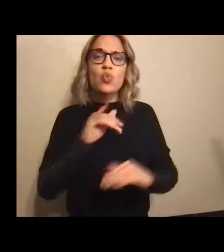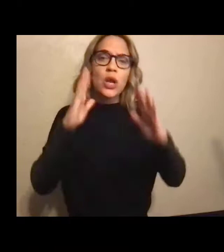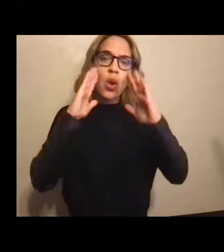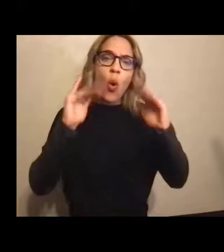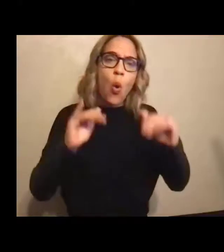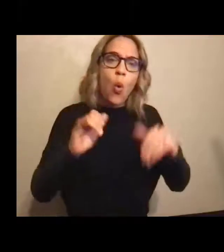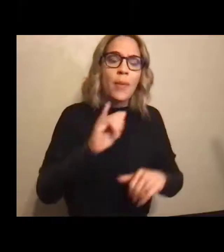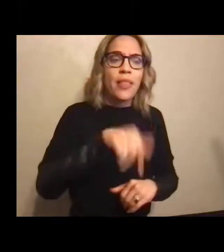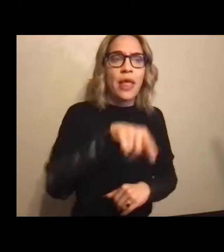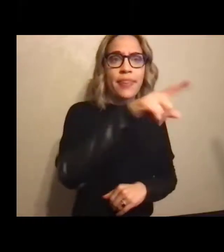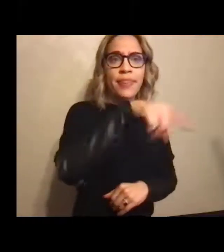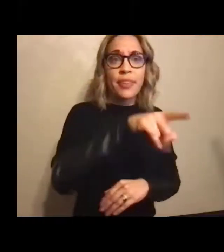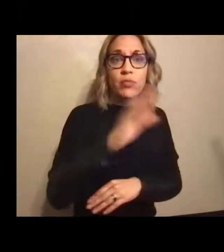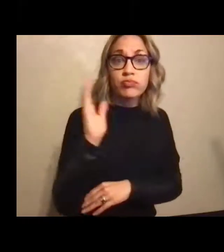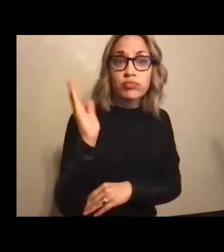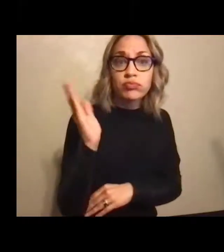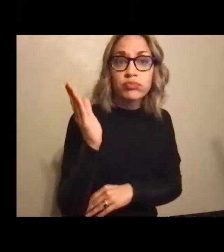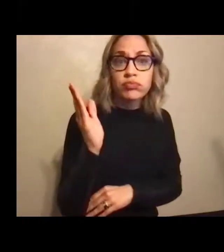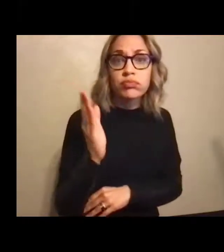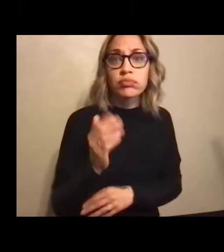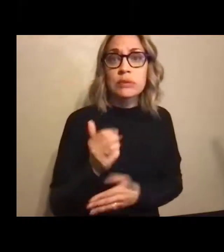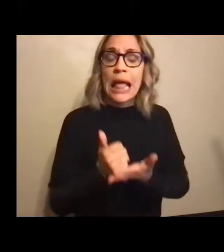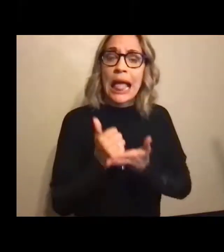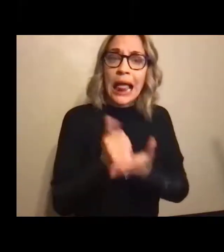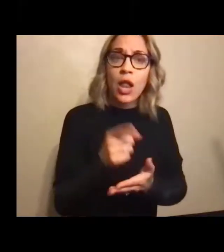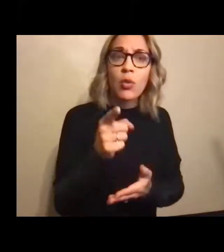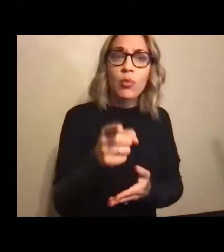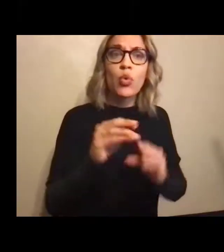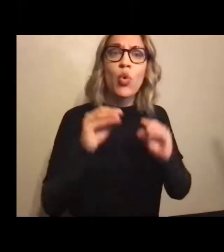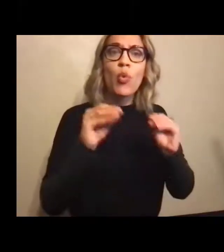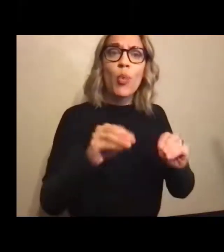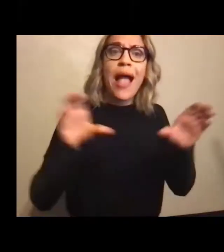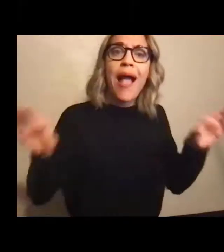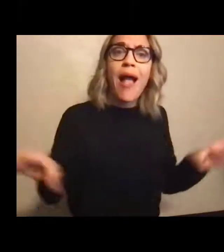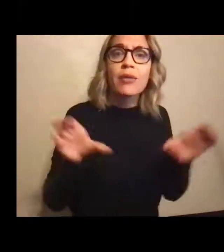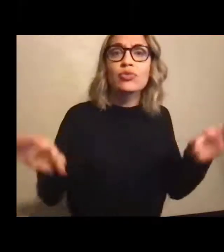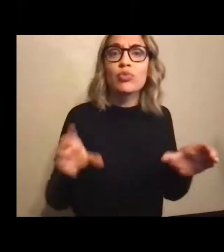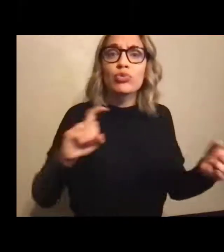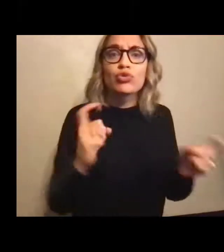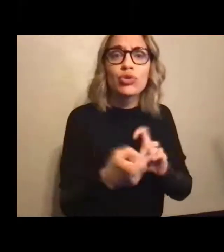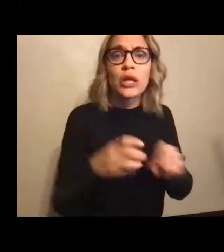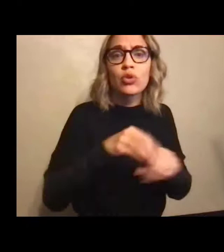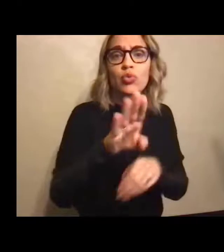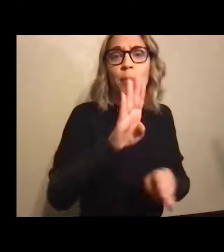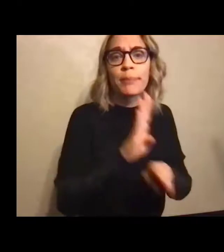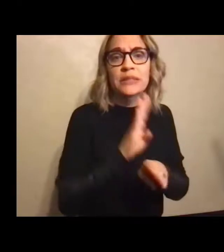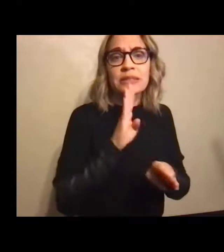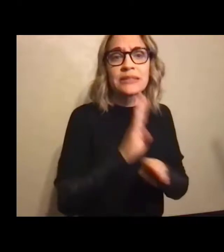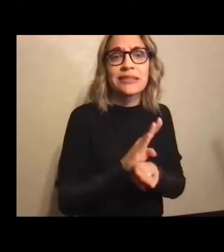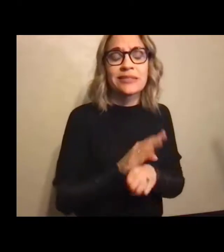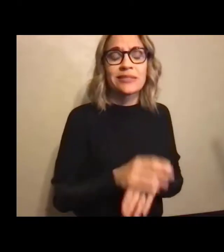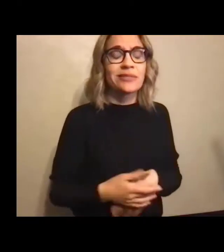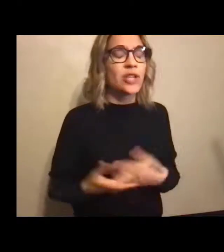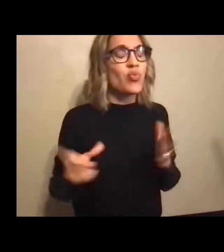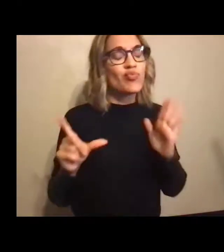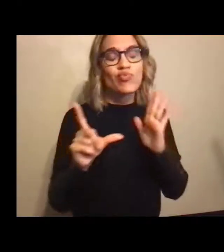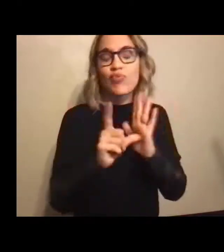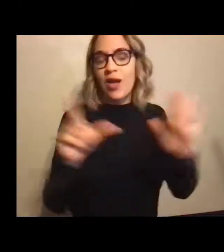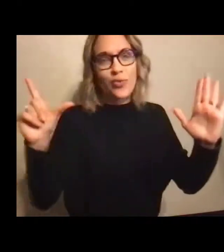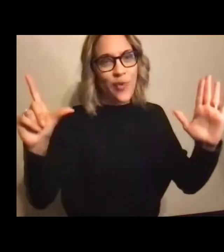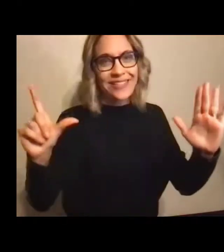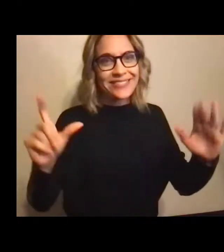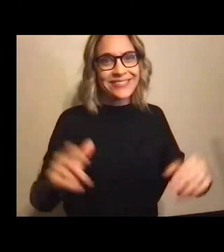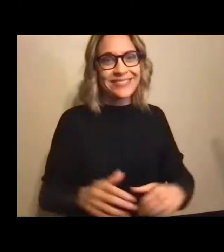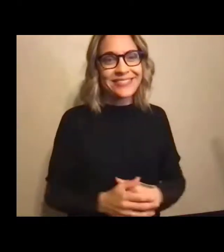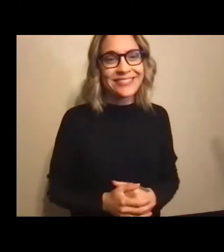Thank you so much for your time and attention today. I really hope that this presentation, you got something from it and it will help you be